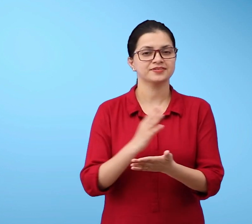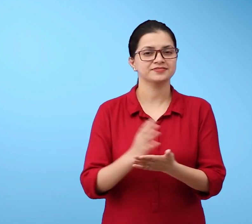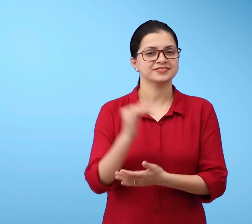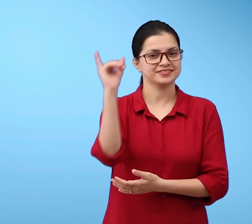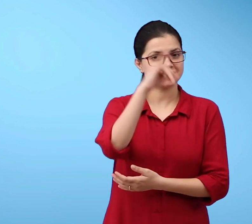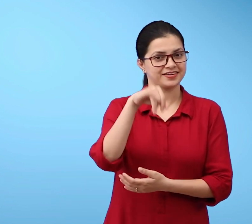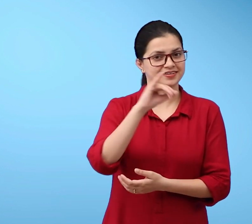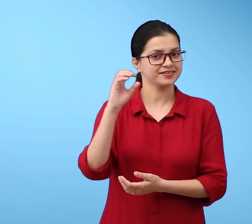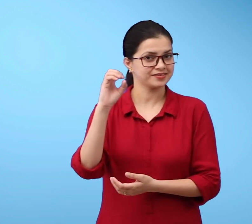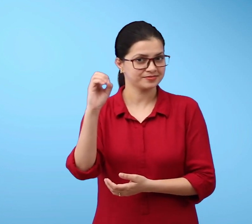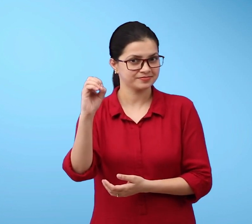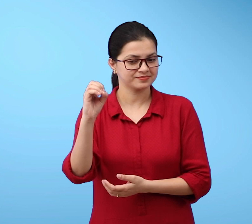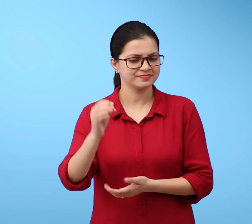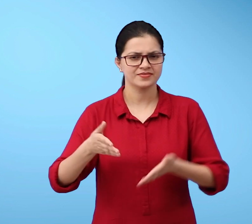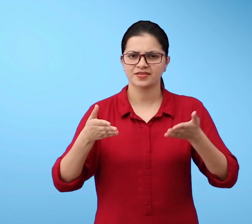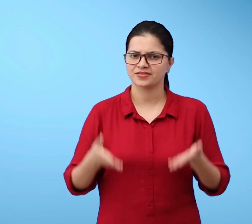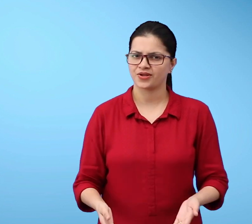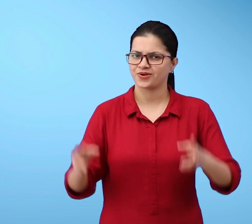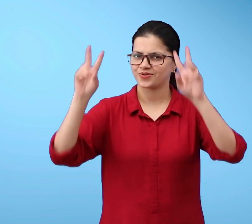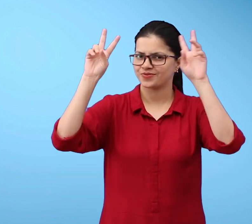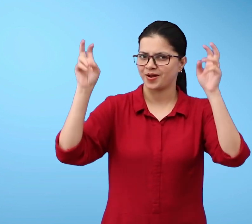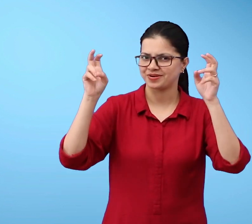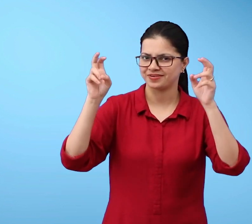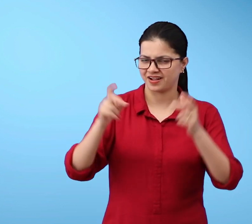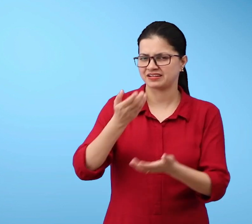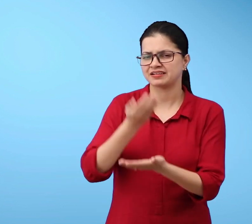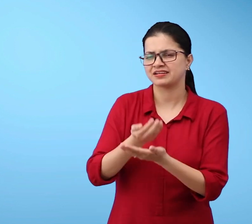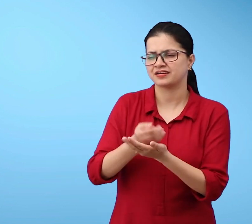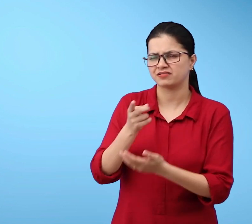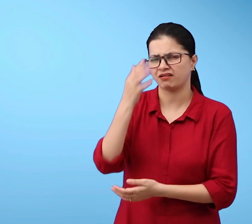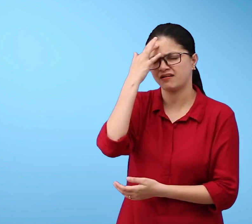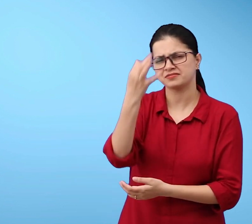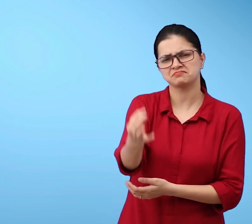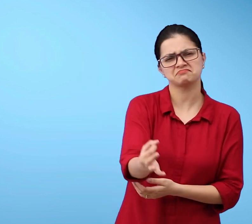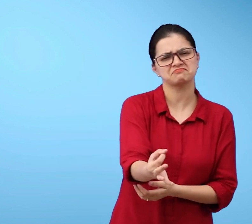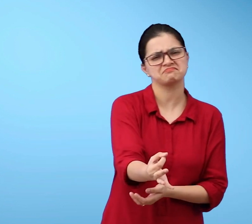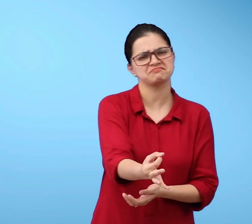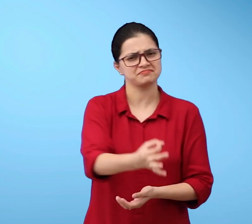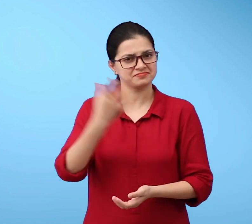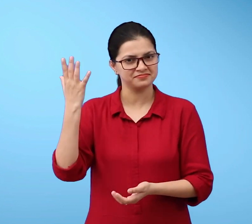Page number 60. The Wise Beggar.